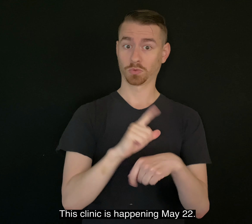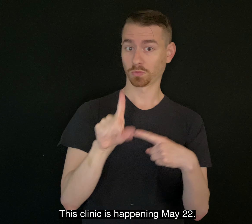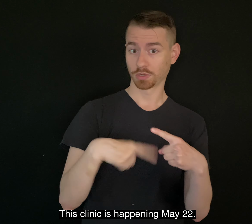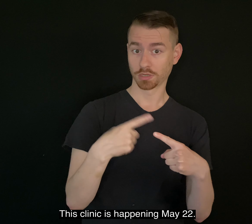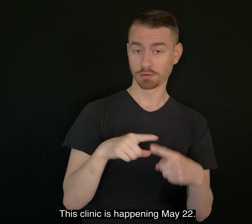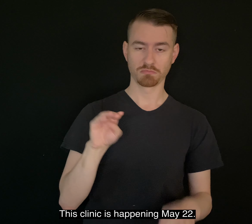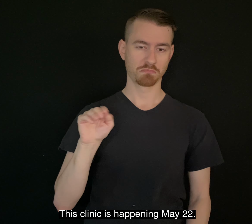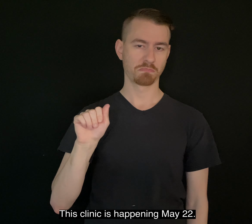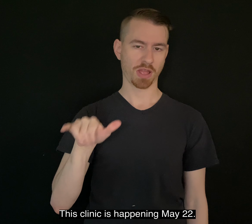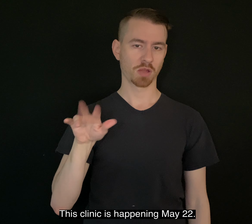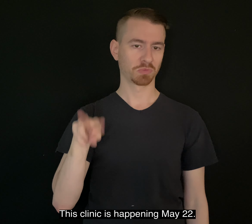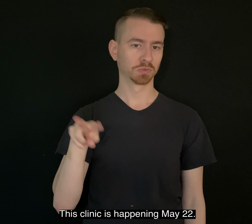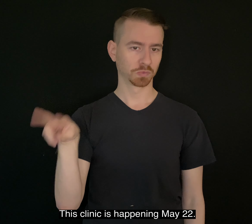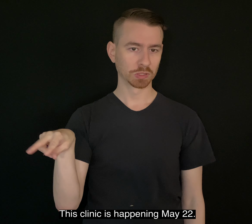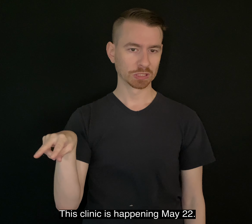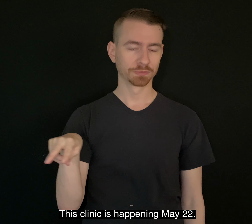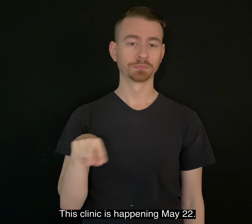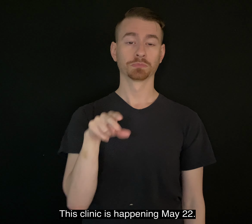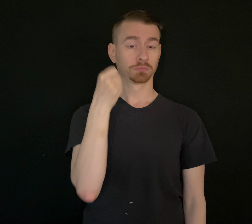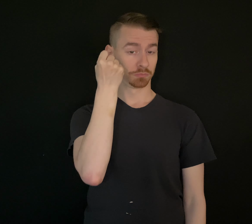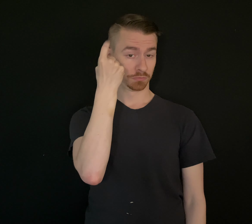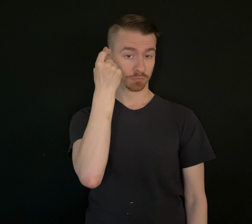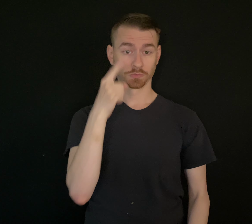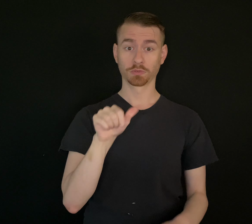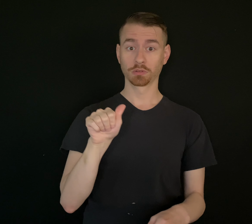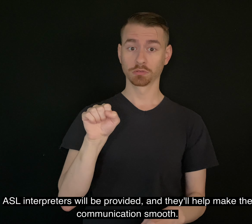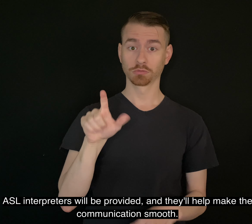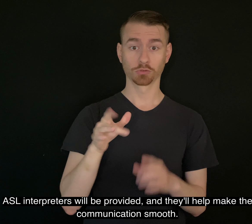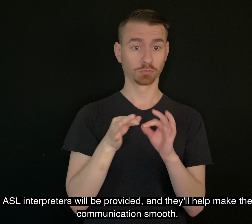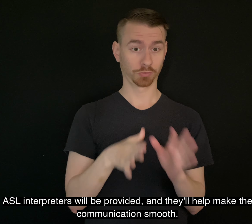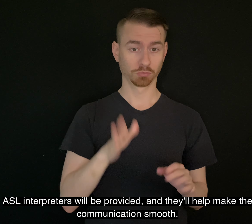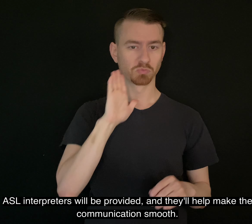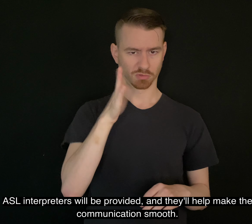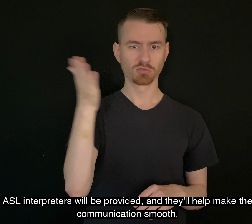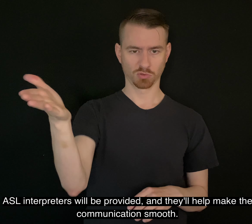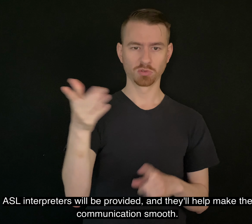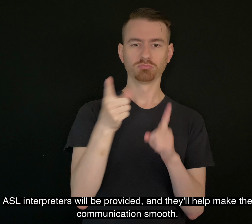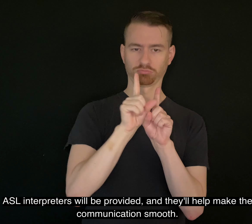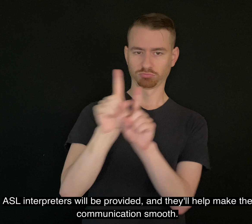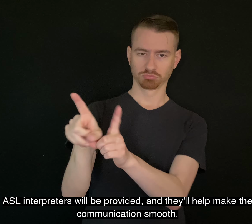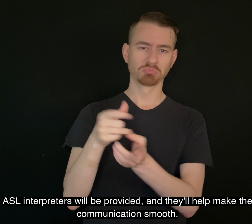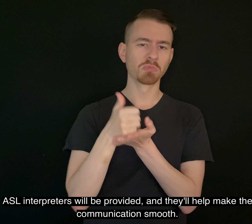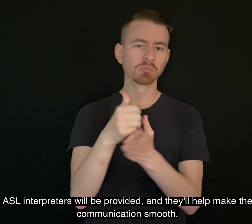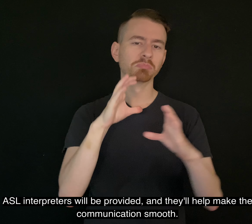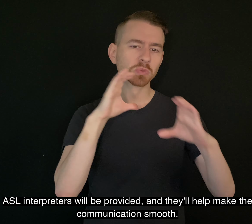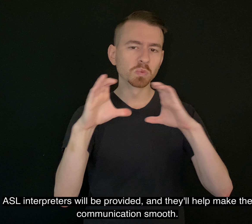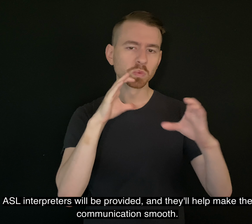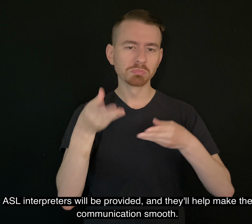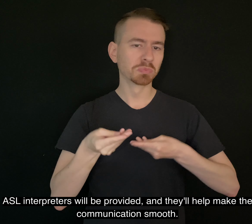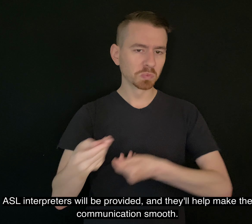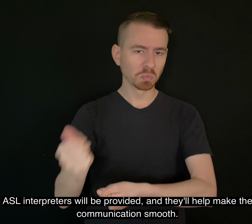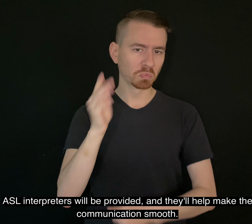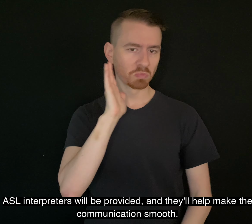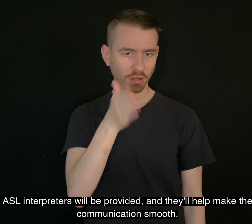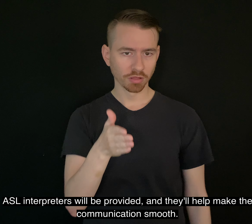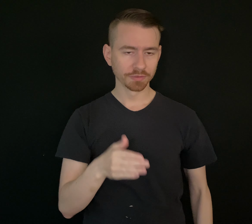is happening on May 22nd. There will be ASL interpreters provided and they'll help make the communication smooth.